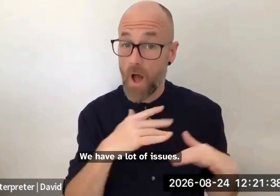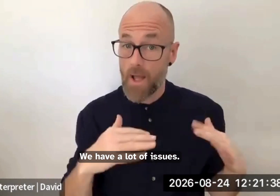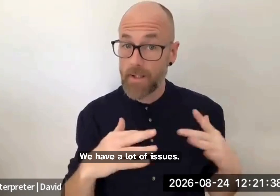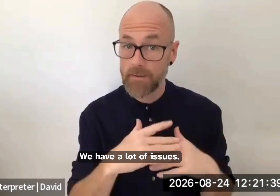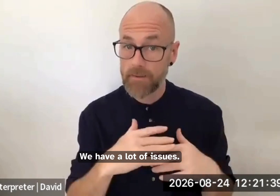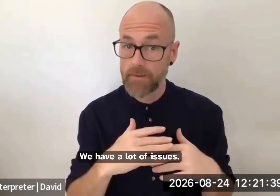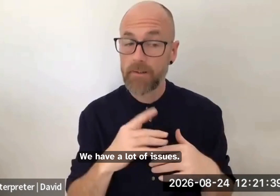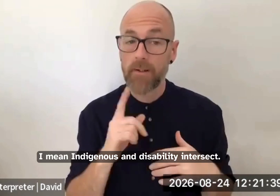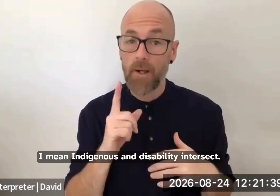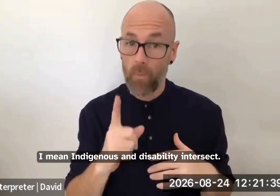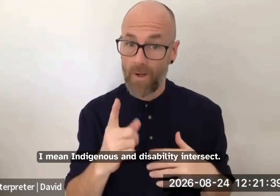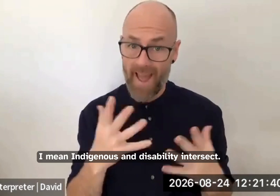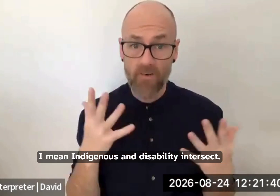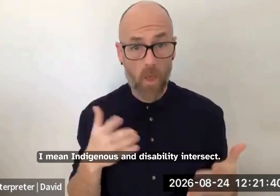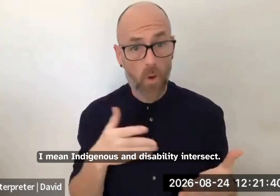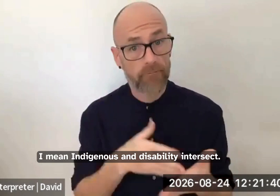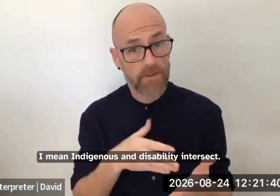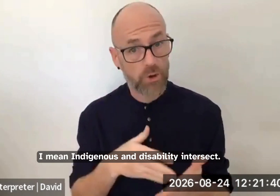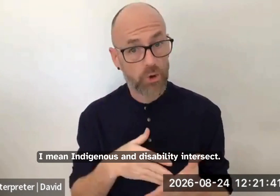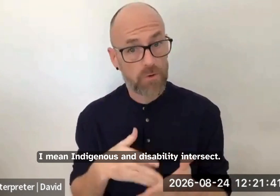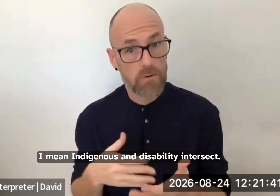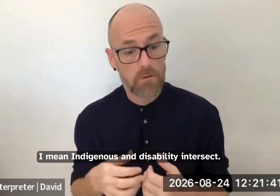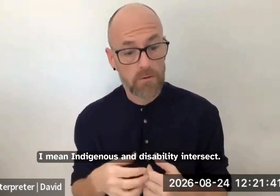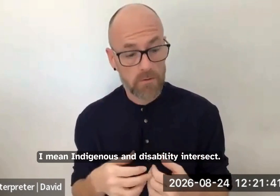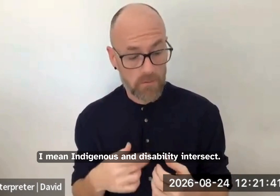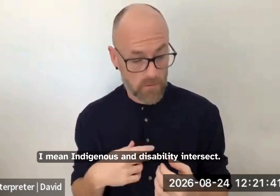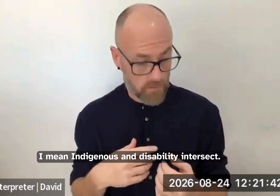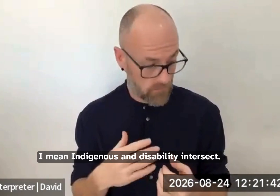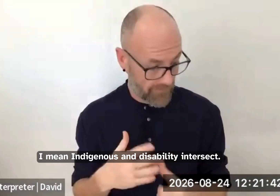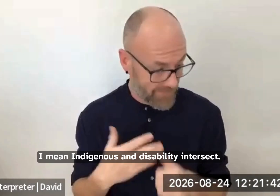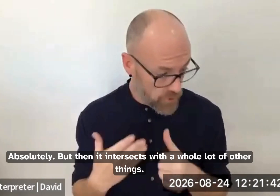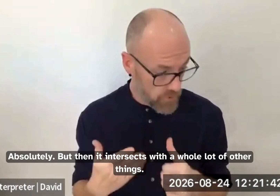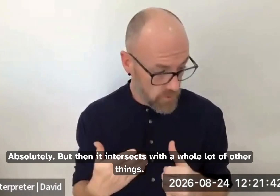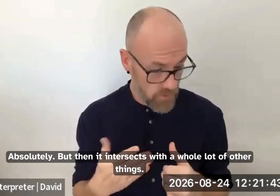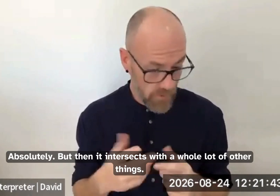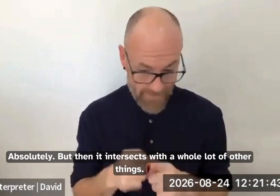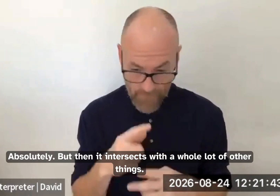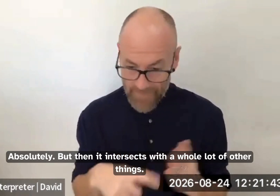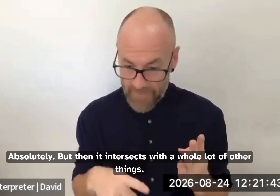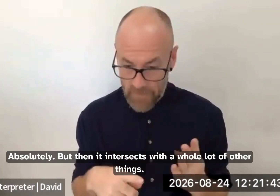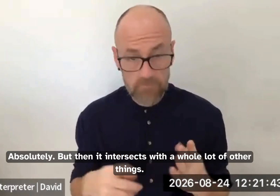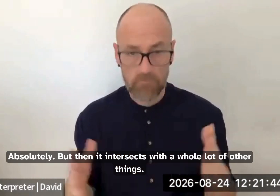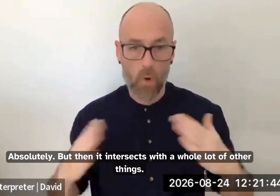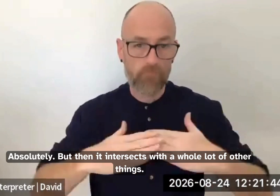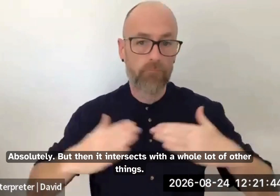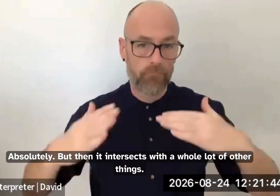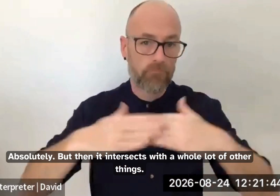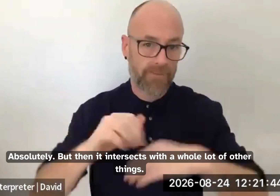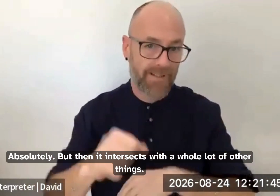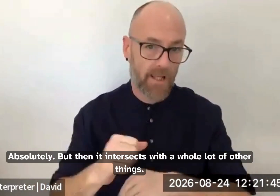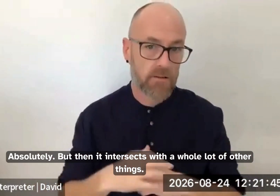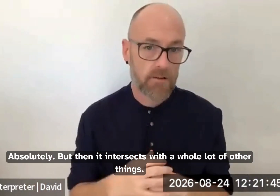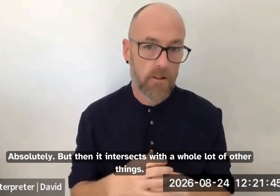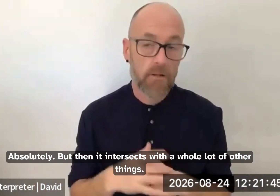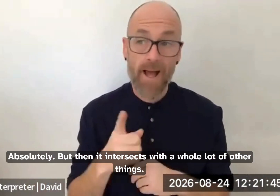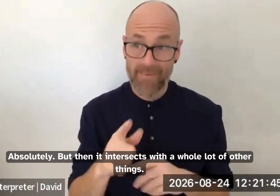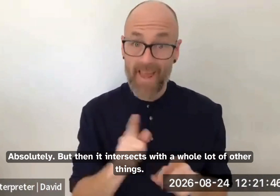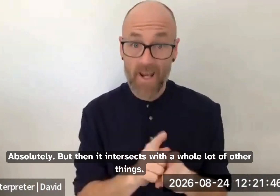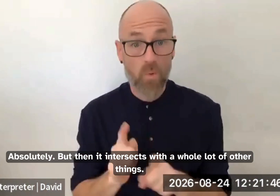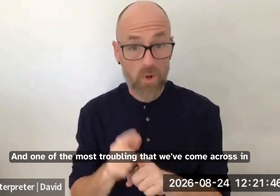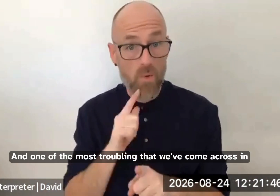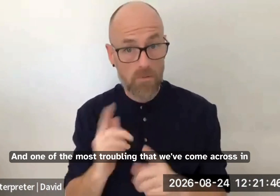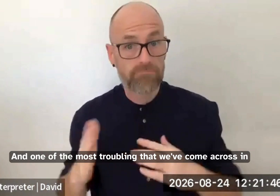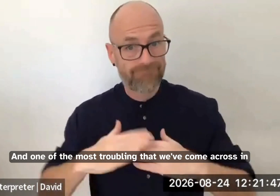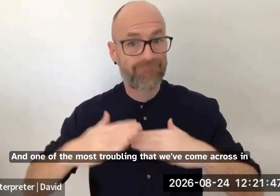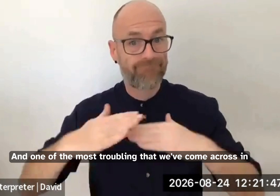We have a lot of issues. I mean, Indigenous and disability intersect, absolutely, but then it intersects with a whole lot of other